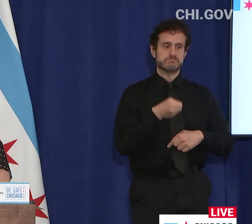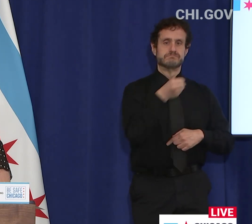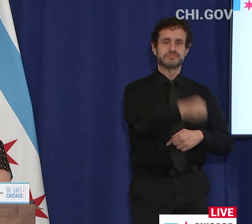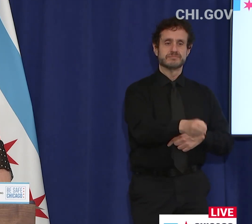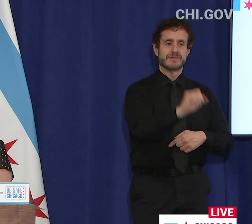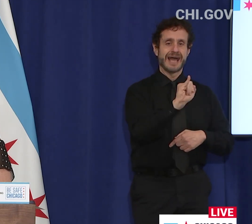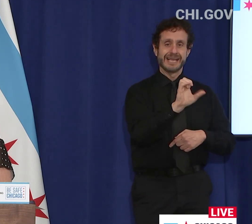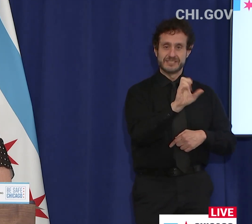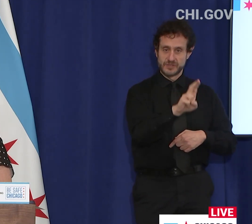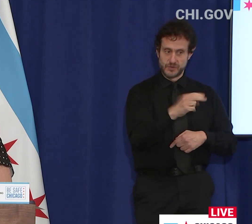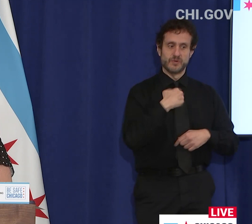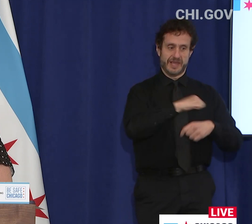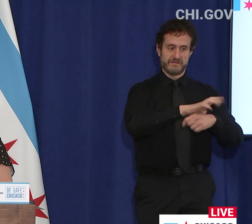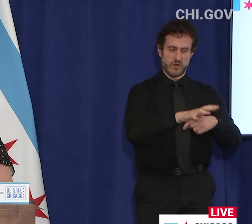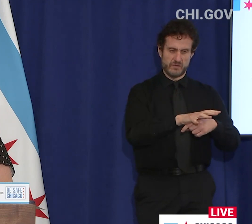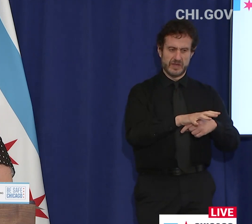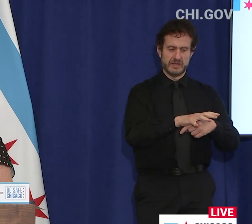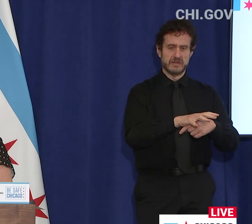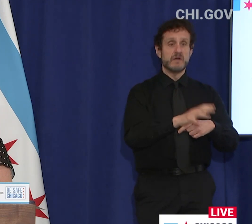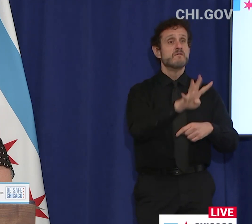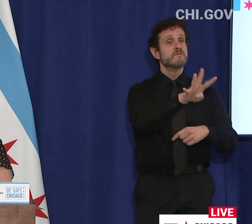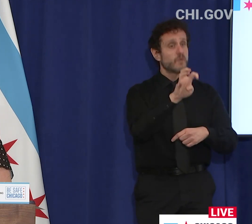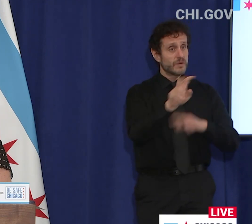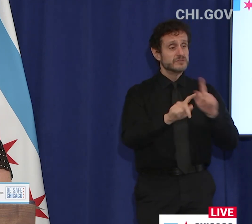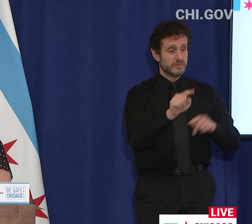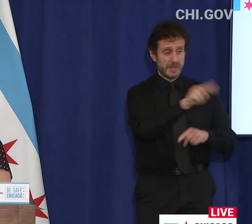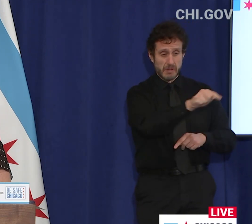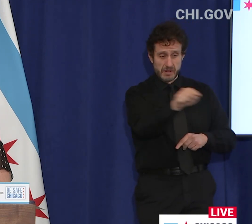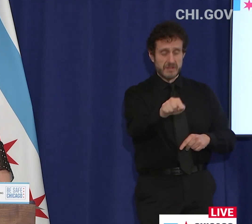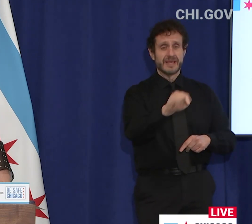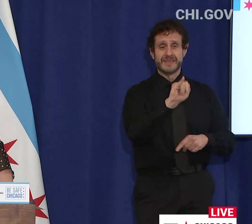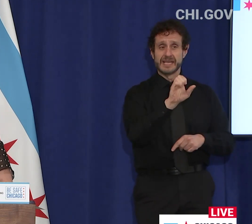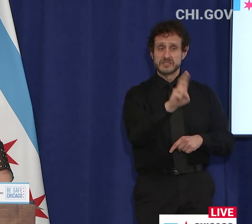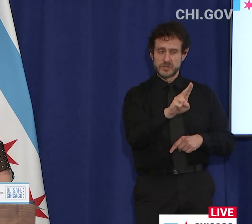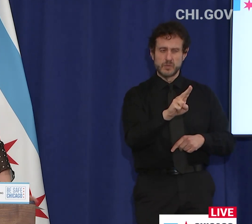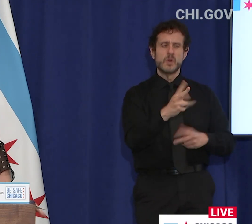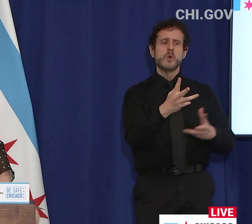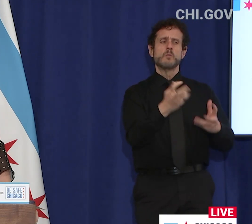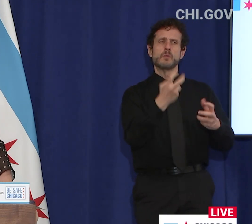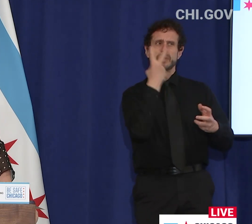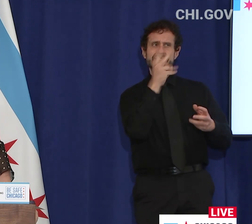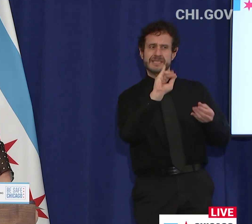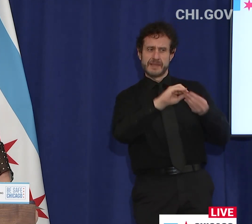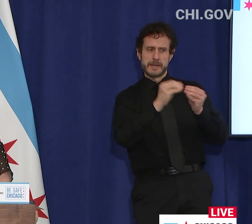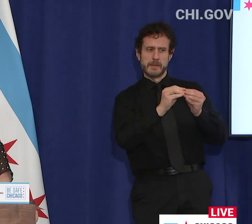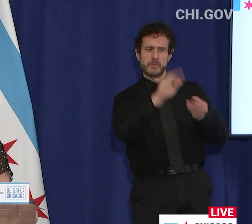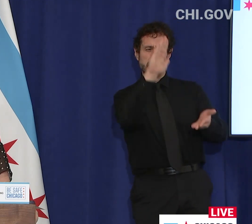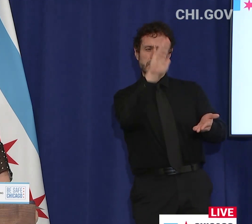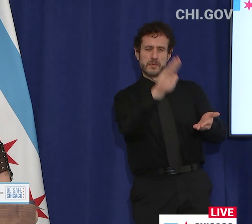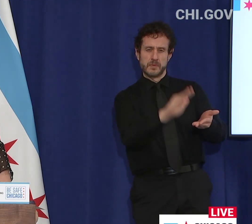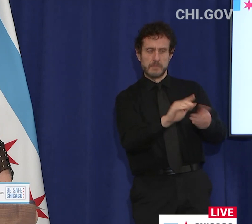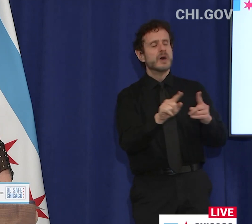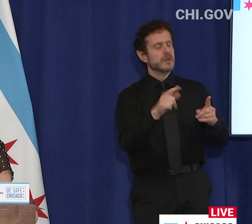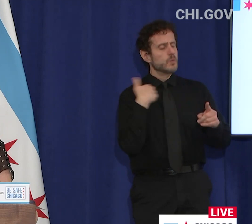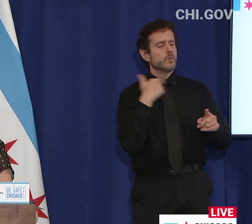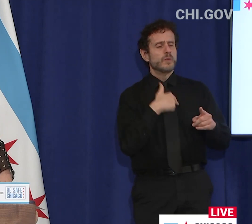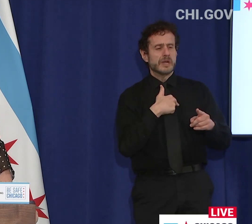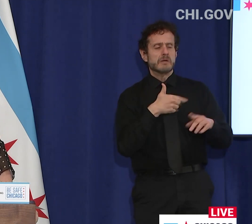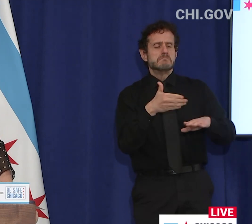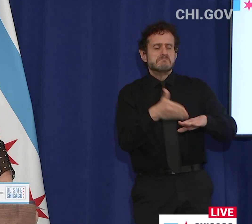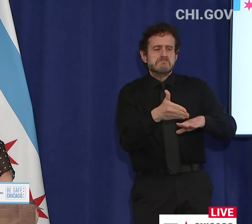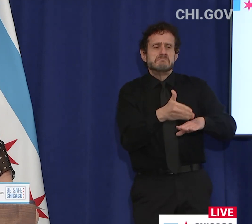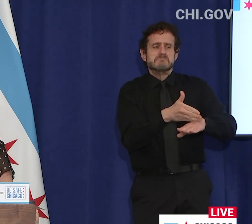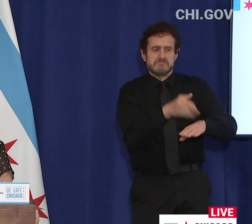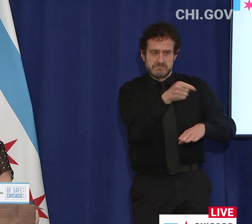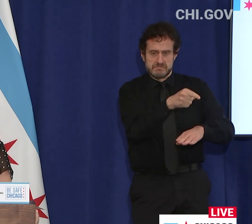COVID, and we will want to see that continue to come down, but we're making careful progress there as well. And then next,